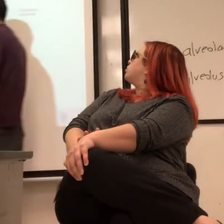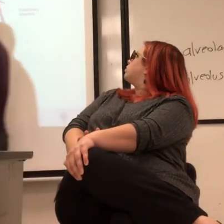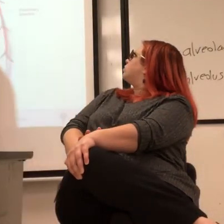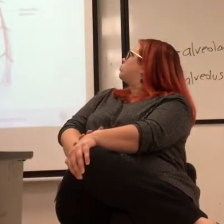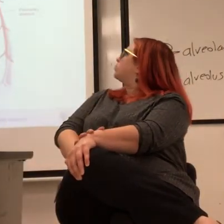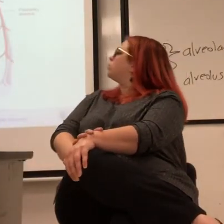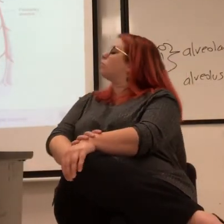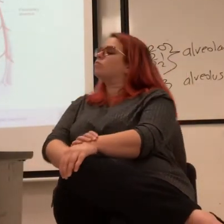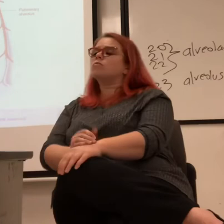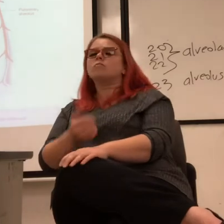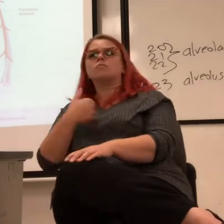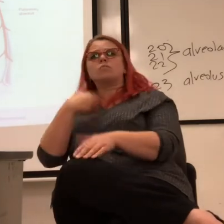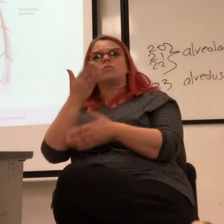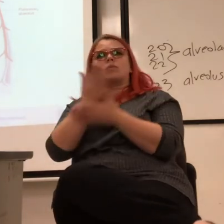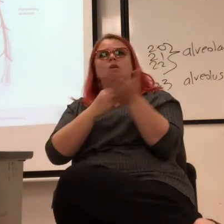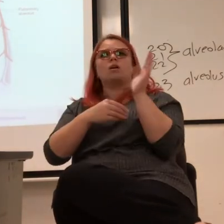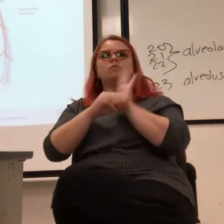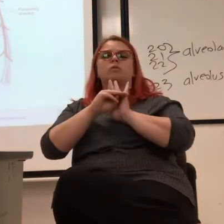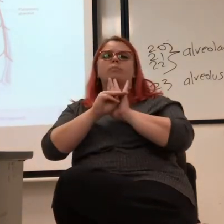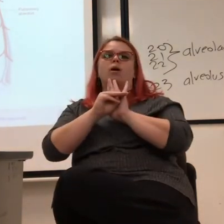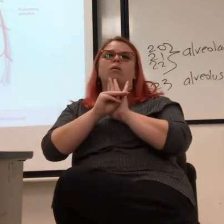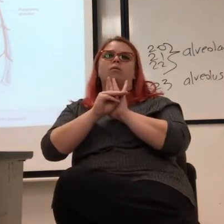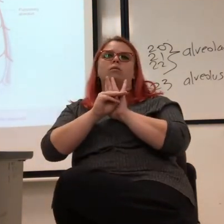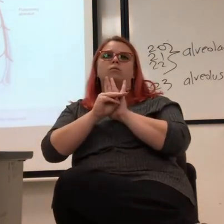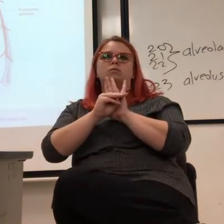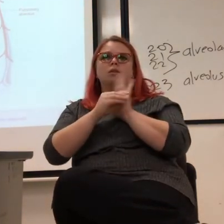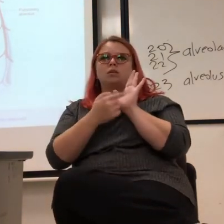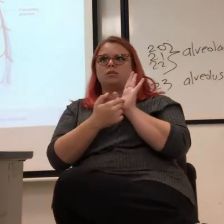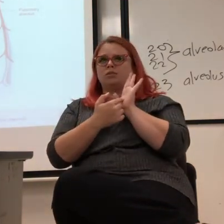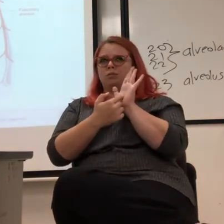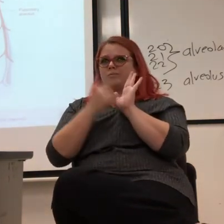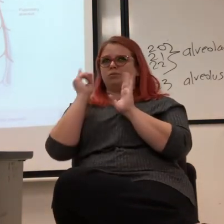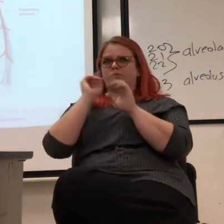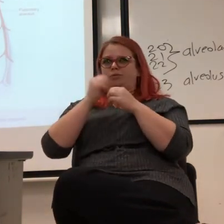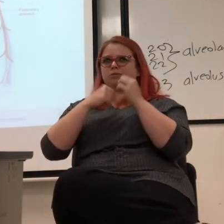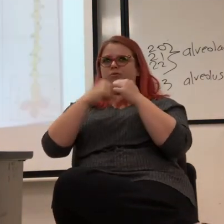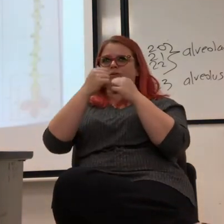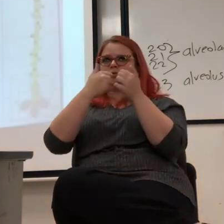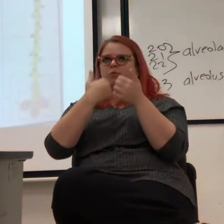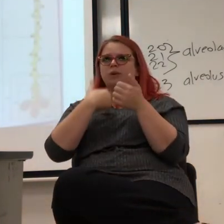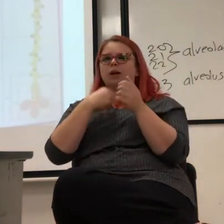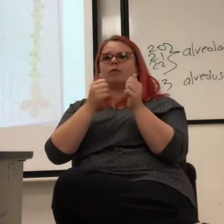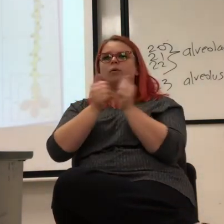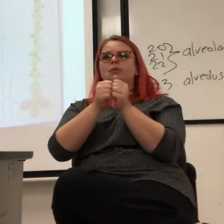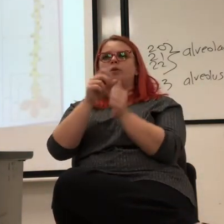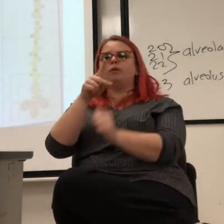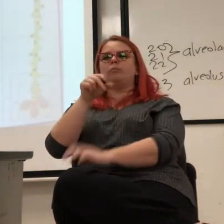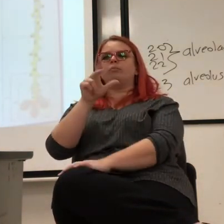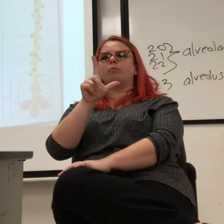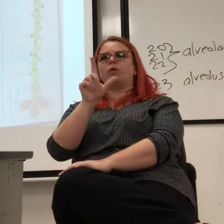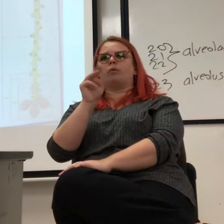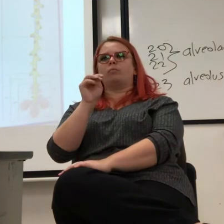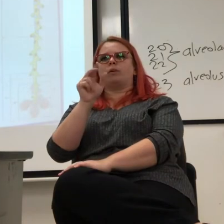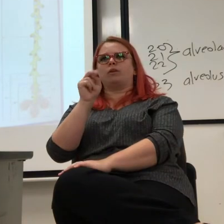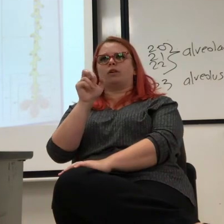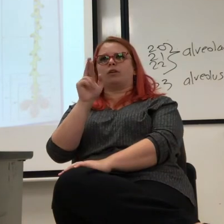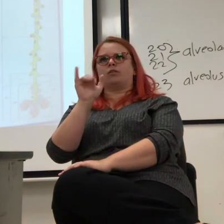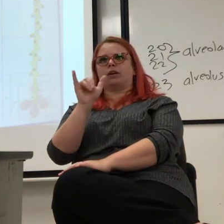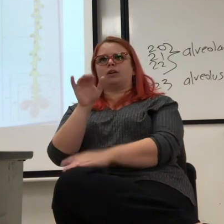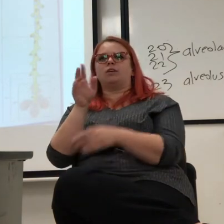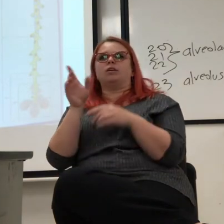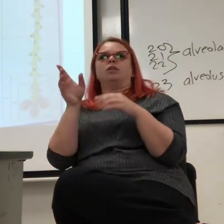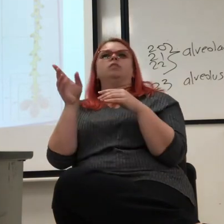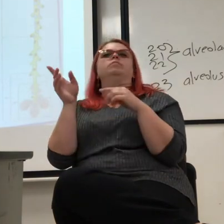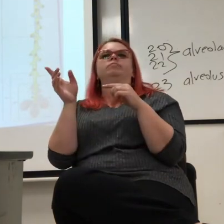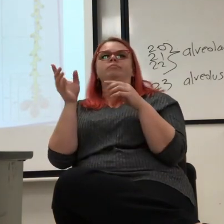We have some models of showing you this structure with the pulmonary circulation. Here's a model we have on the shelf